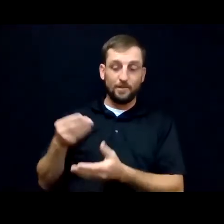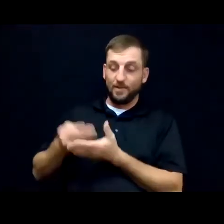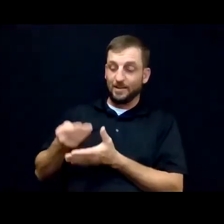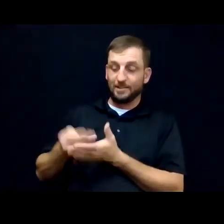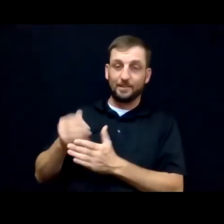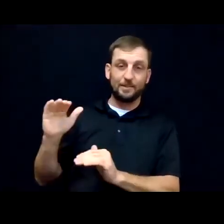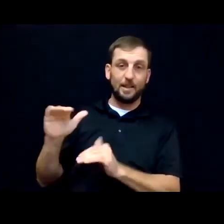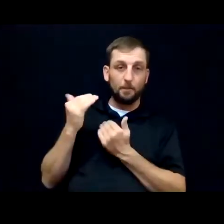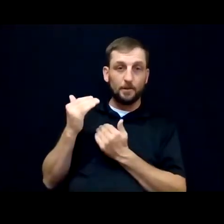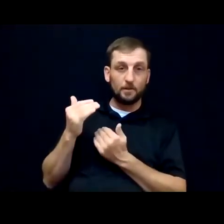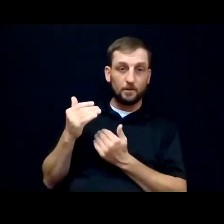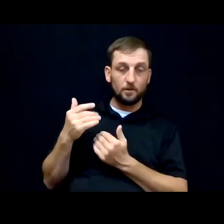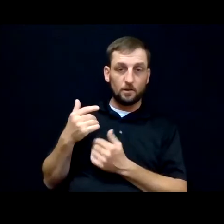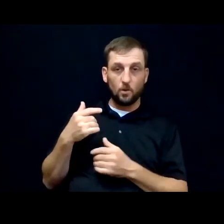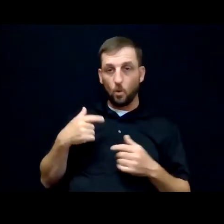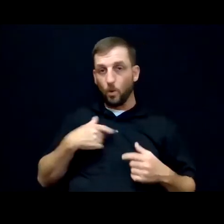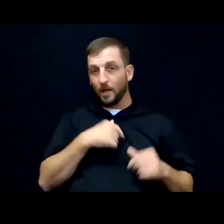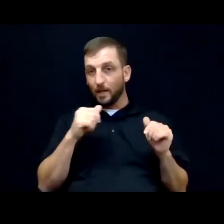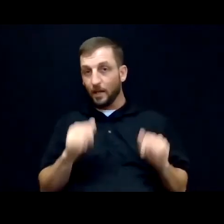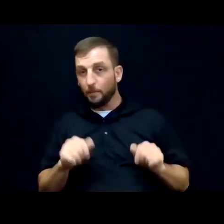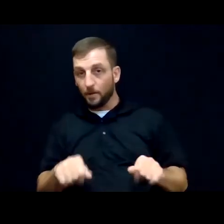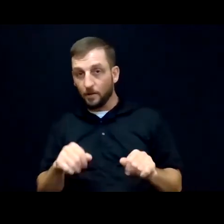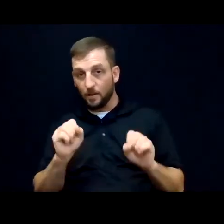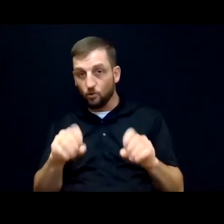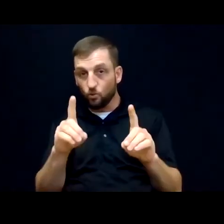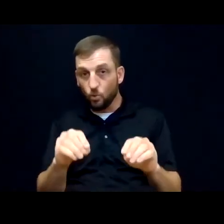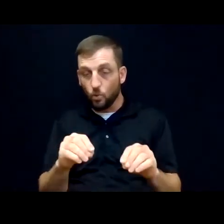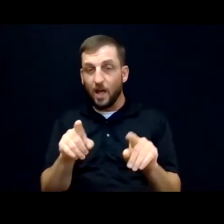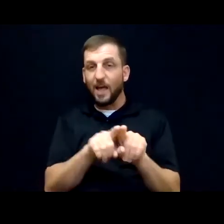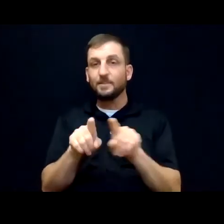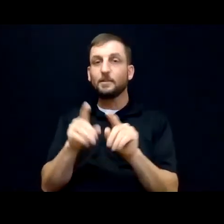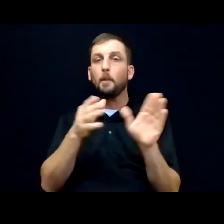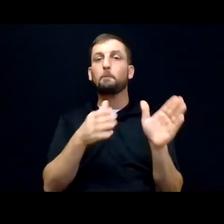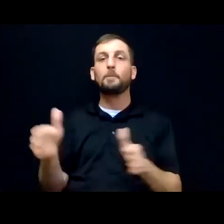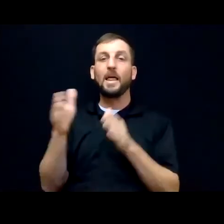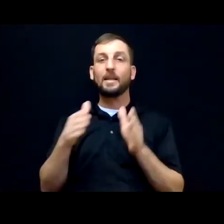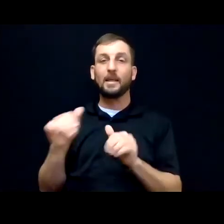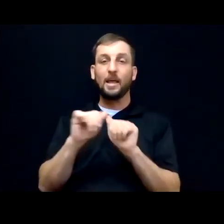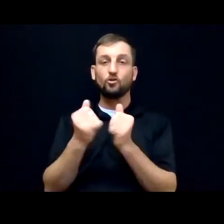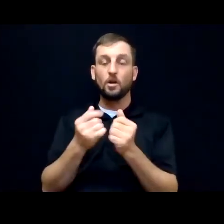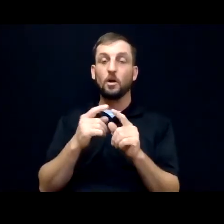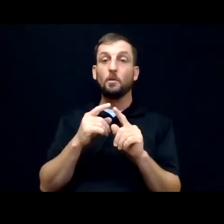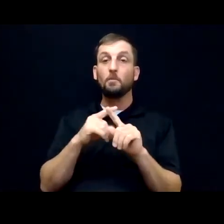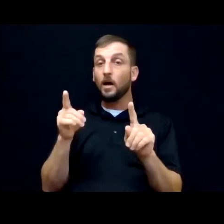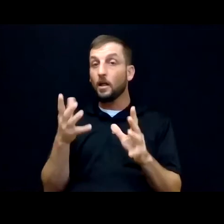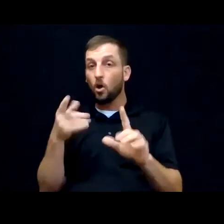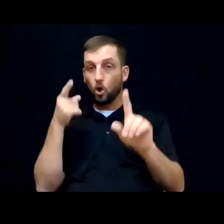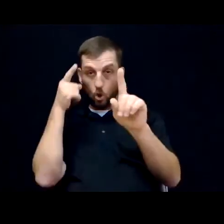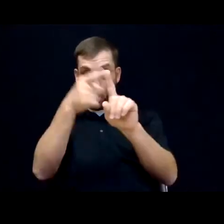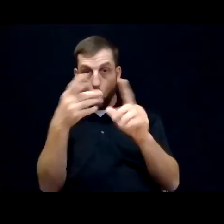as to what we can do as an agency, a planning agency, but our goals again are to try to